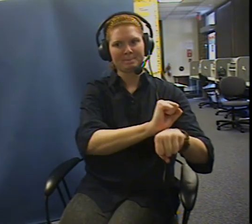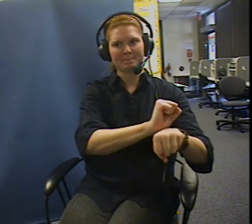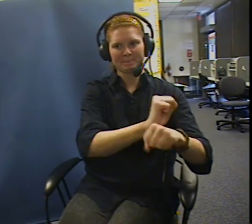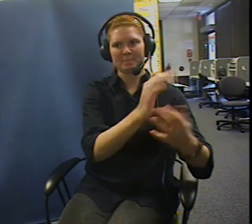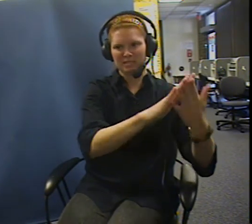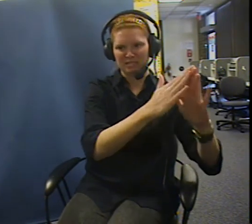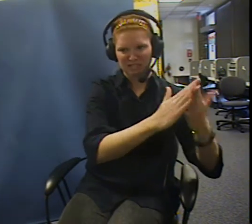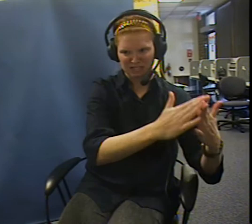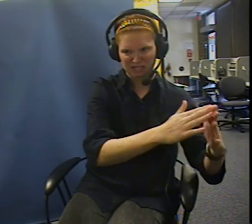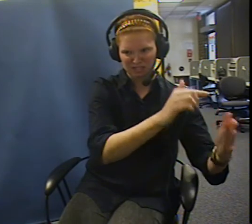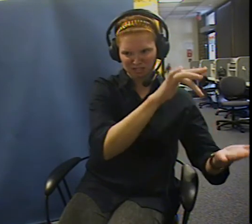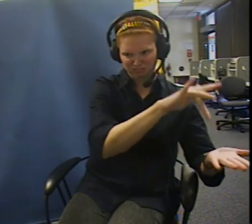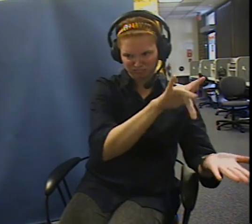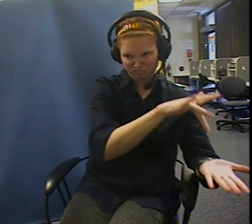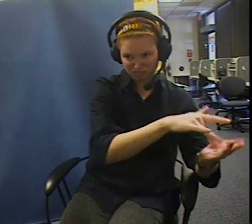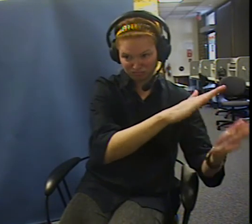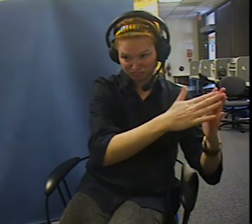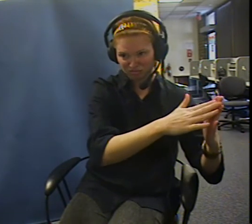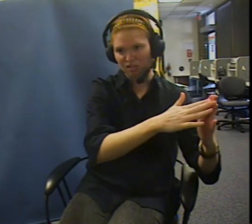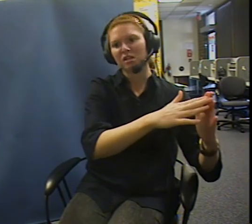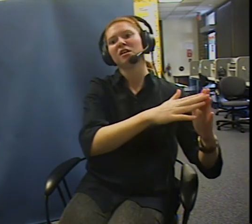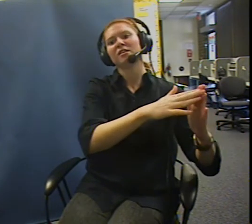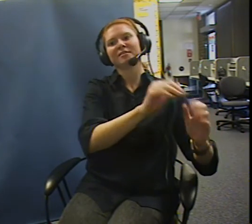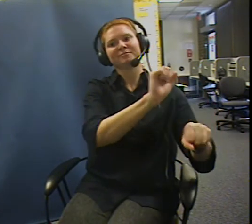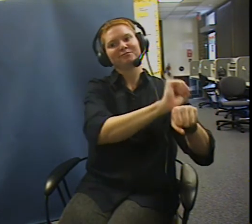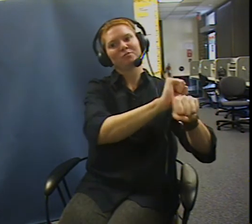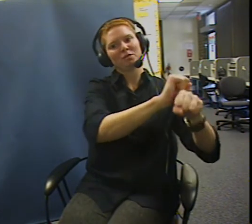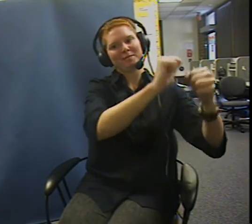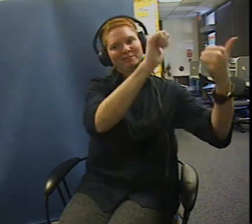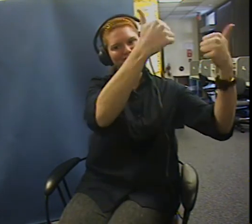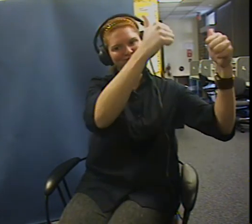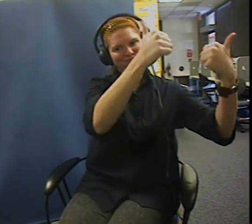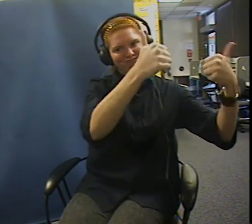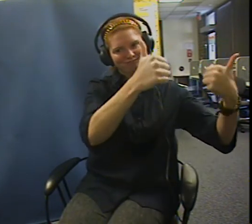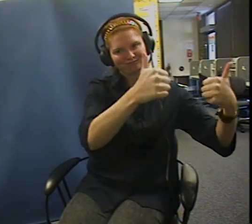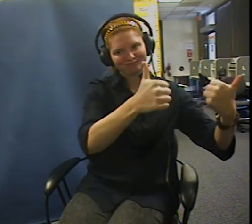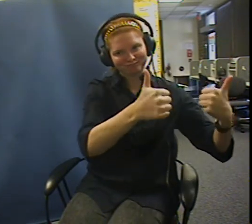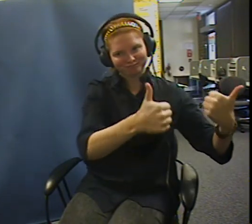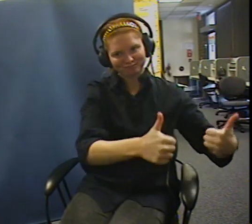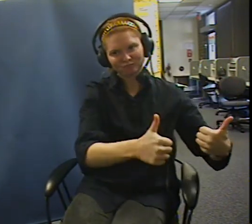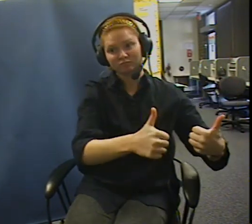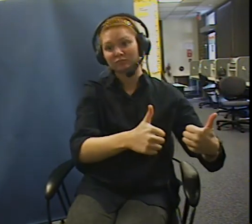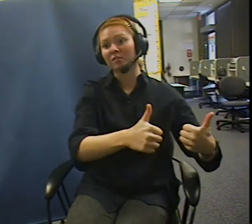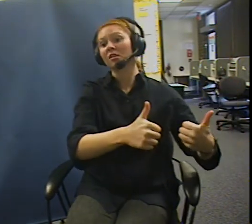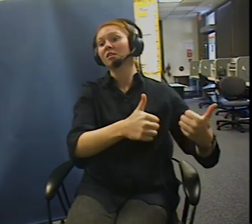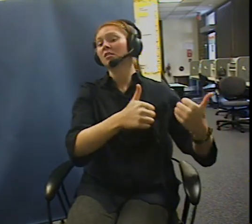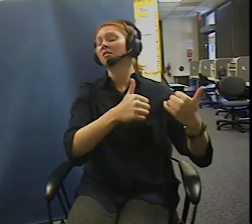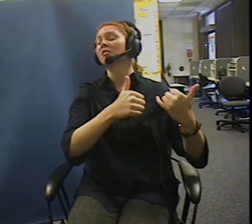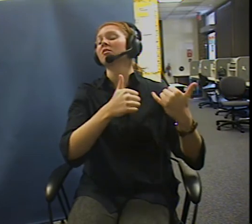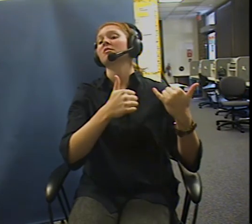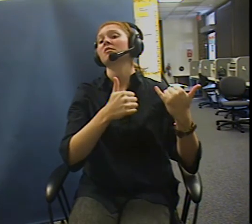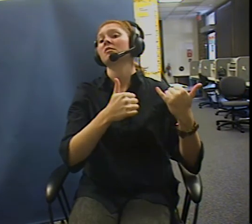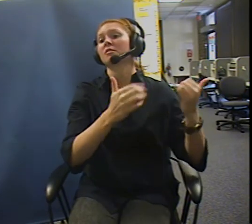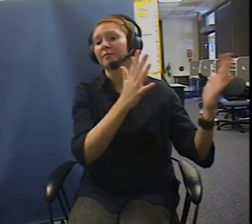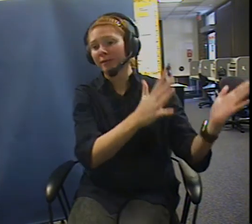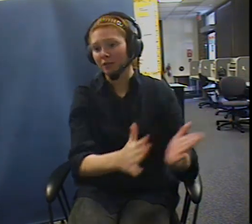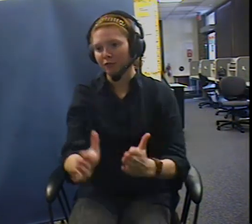nationally. Manufacturing employment is declining. Our manufacturing production processes are now more efficient, so we use fewer